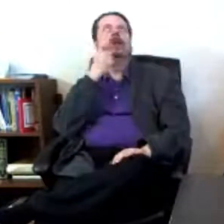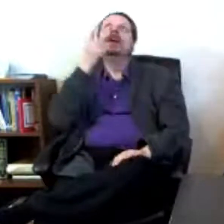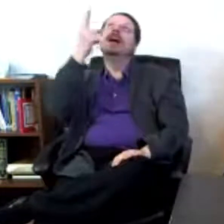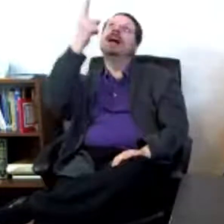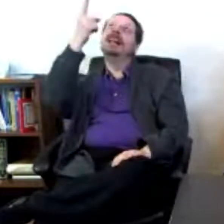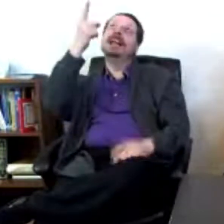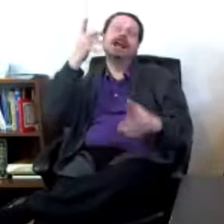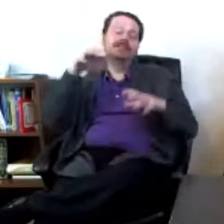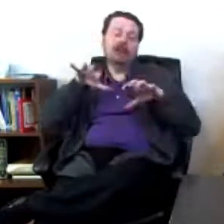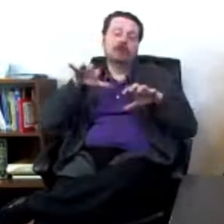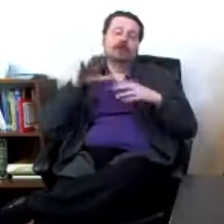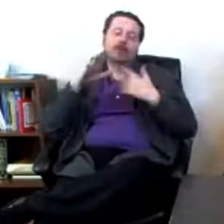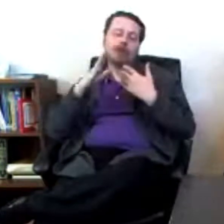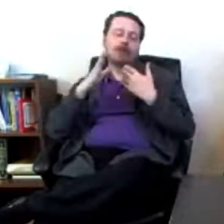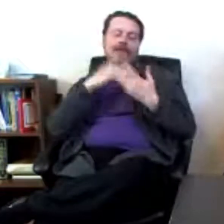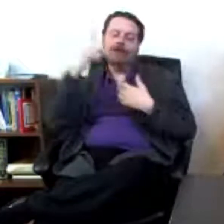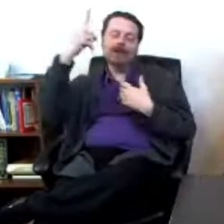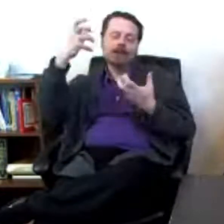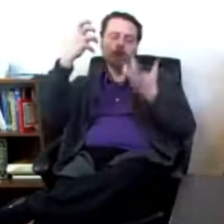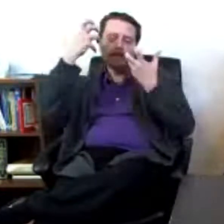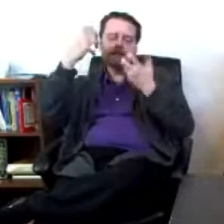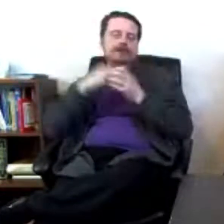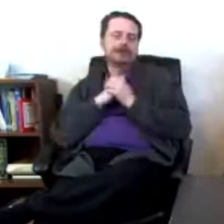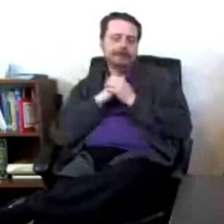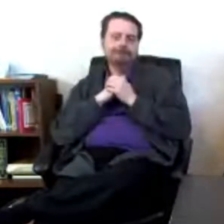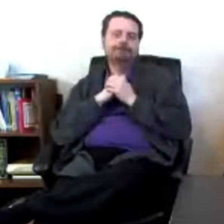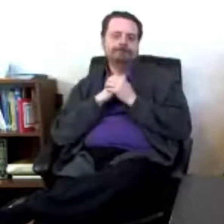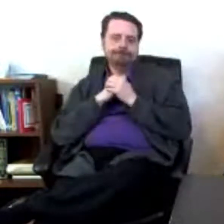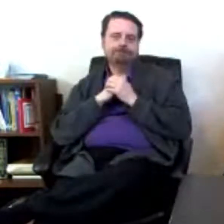does what He wills.